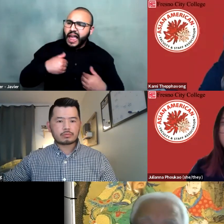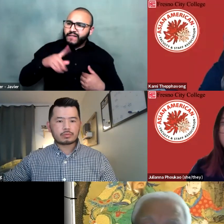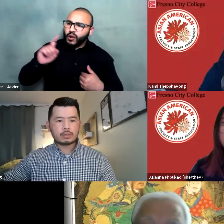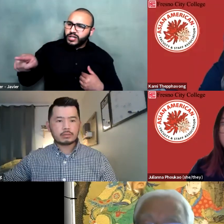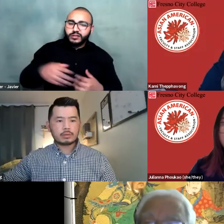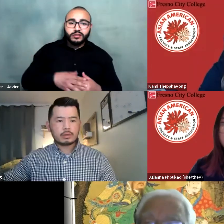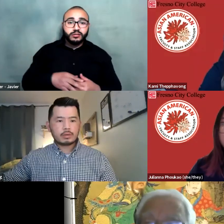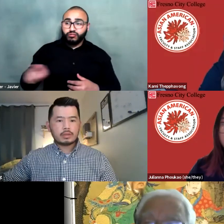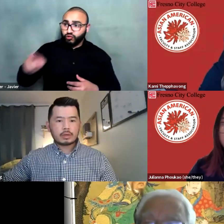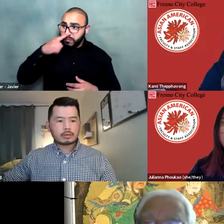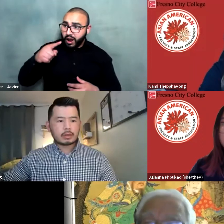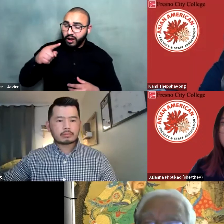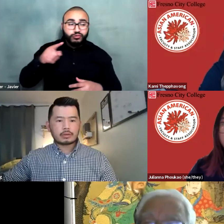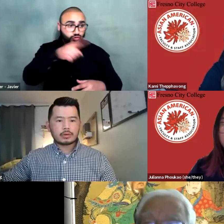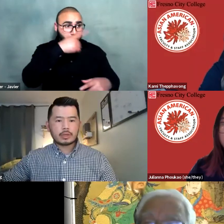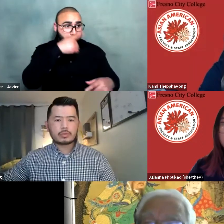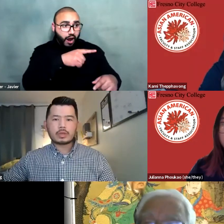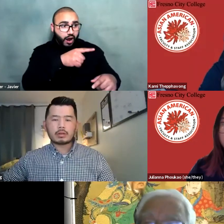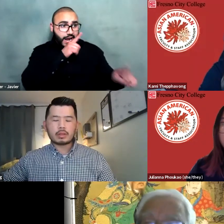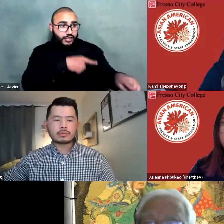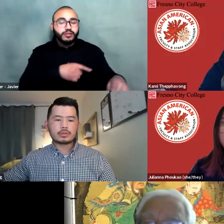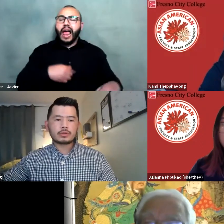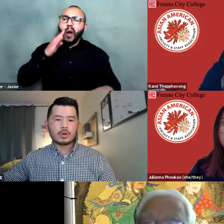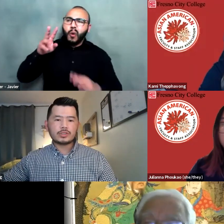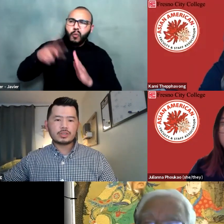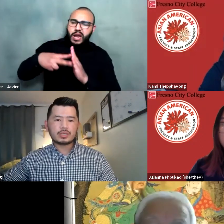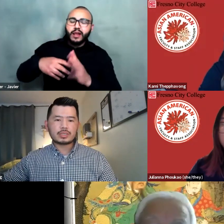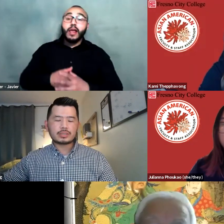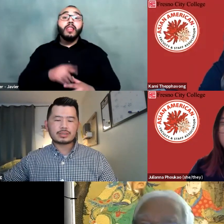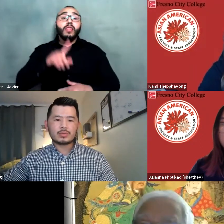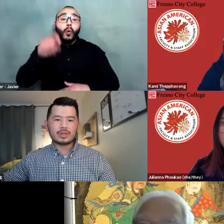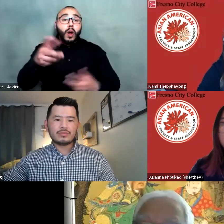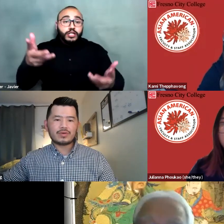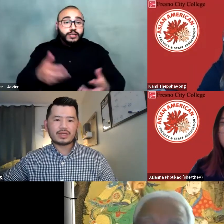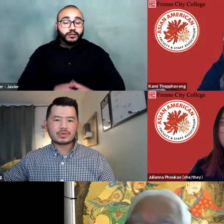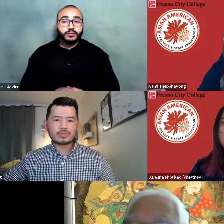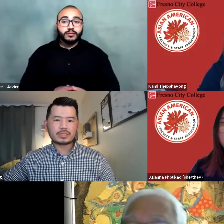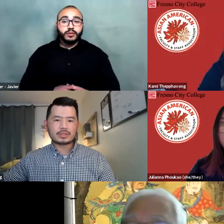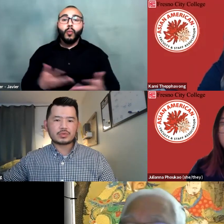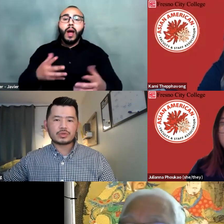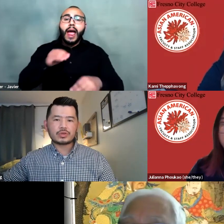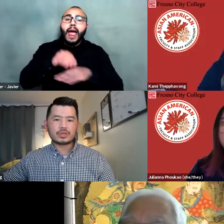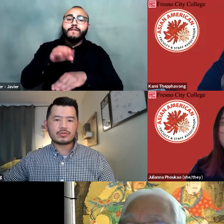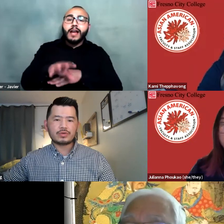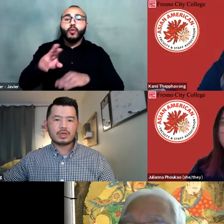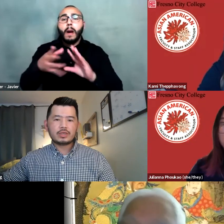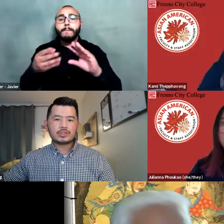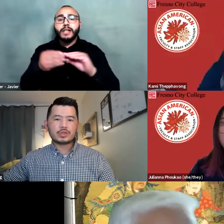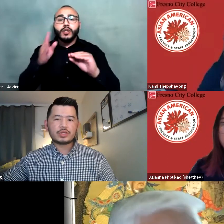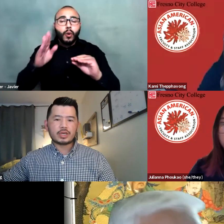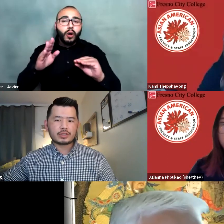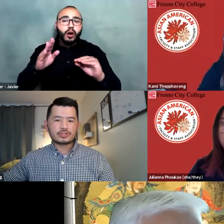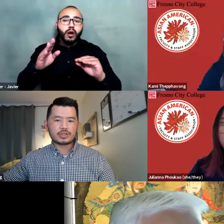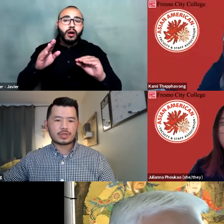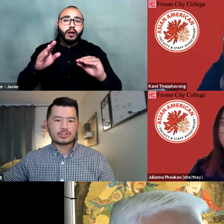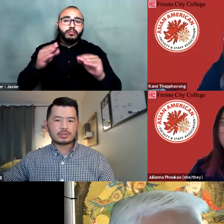Can you take that, Jack, since you see it? I'll go ahead and read it out loud. So the question is, what advice or message would you give